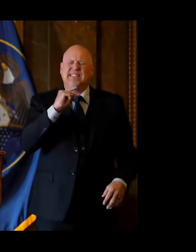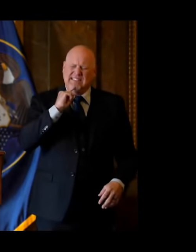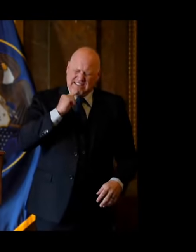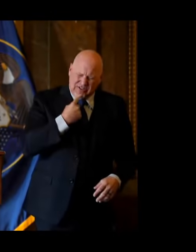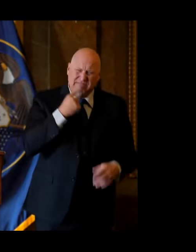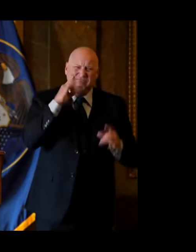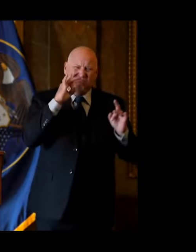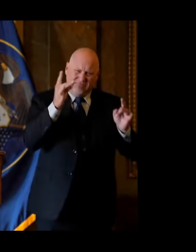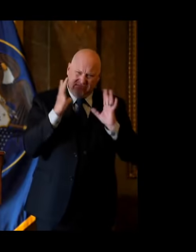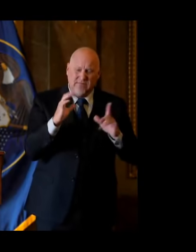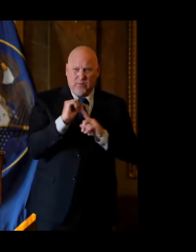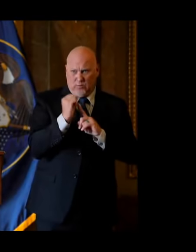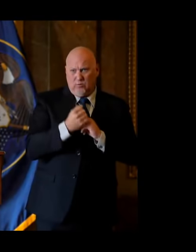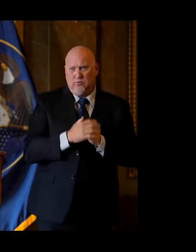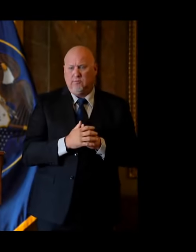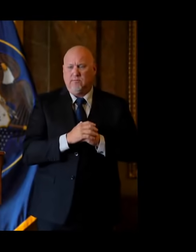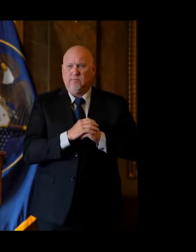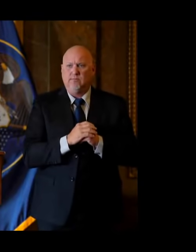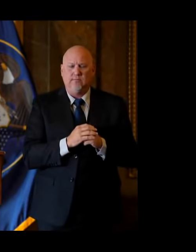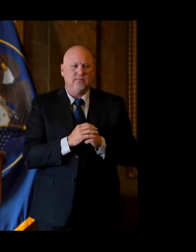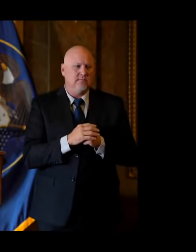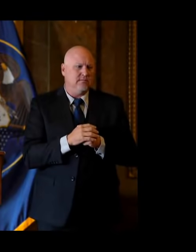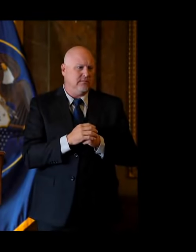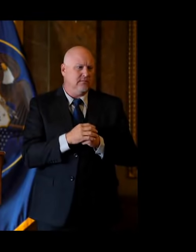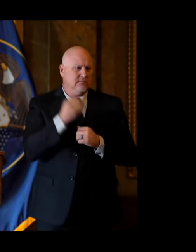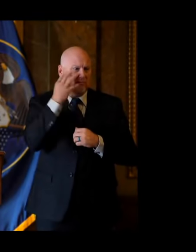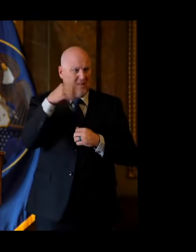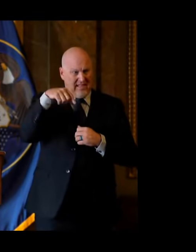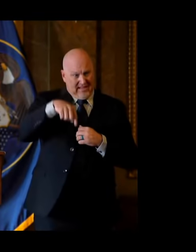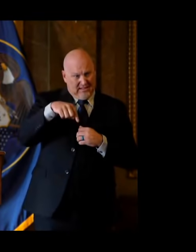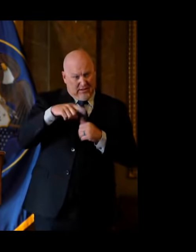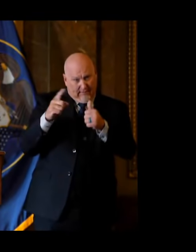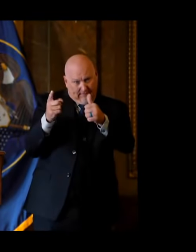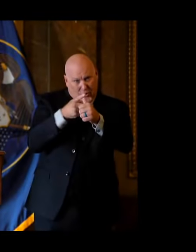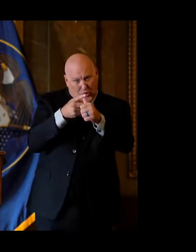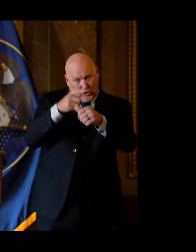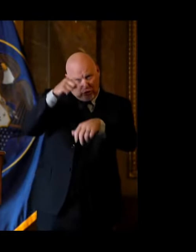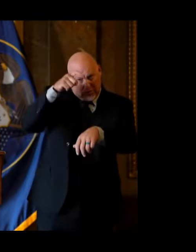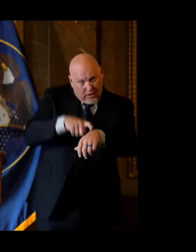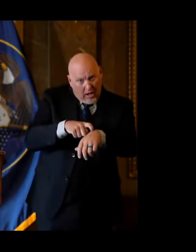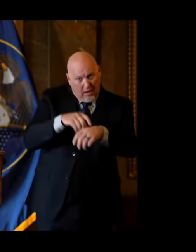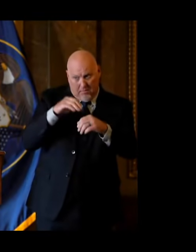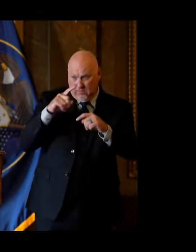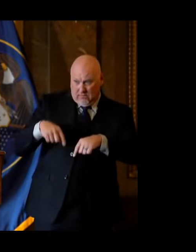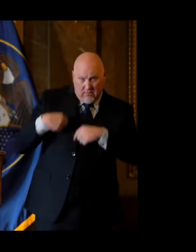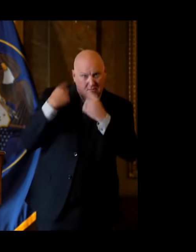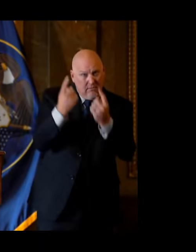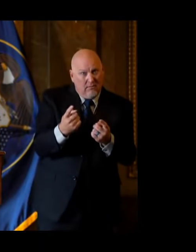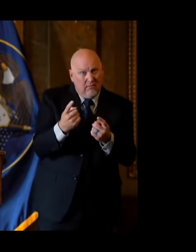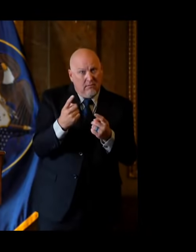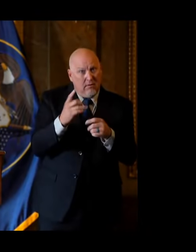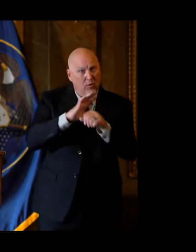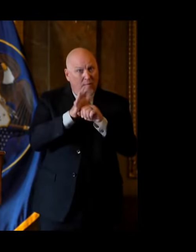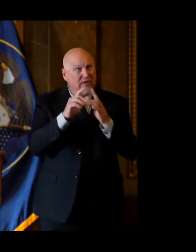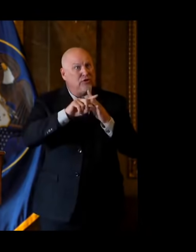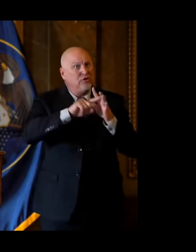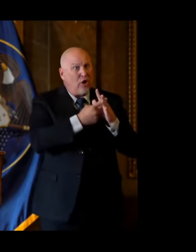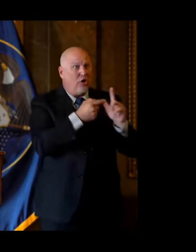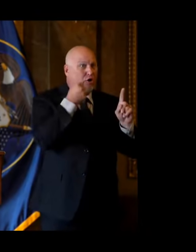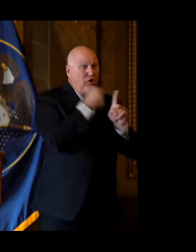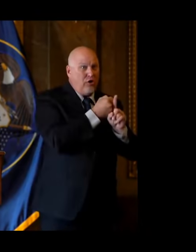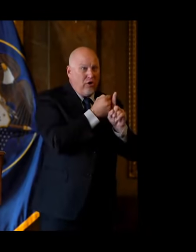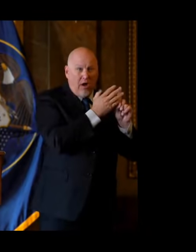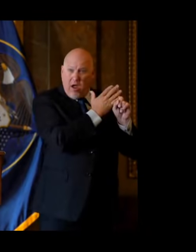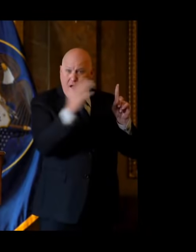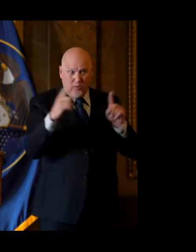state, during this pandemic, we actually had a moment where there were no ICU beds available in